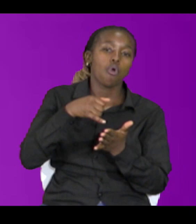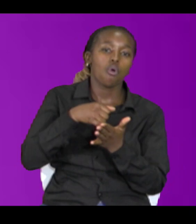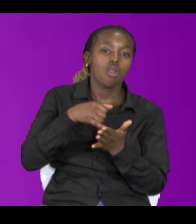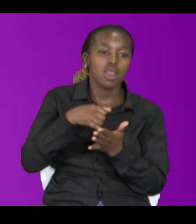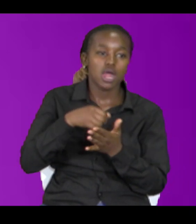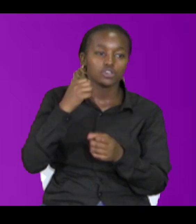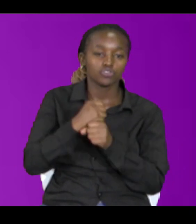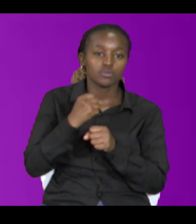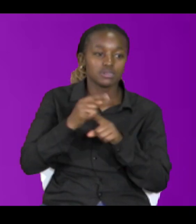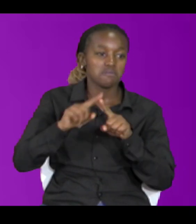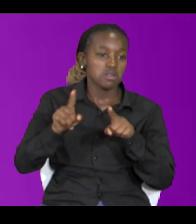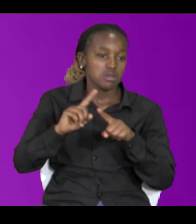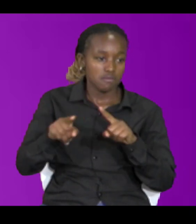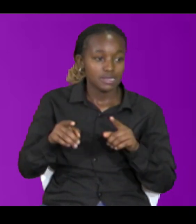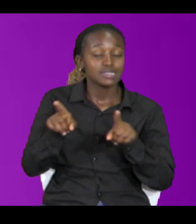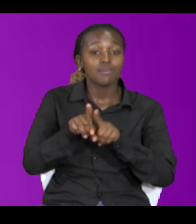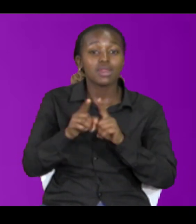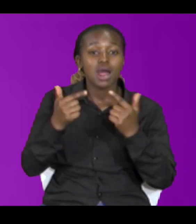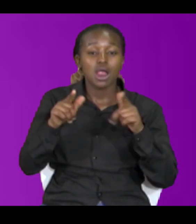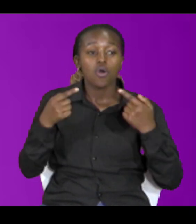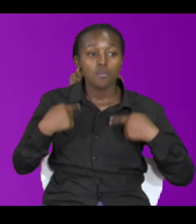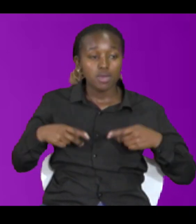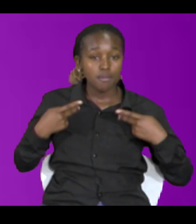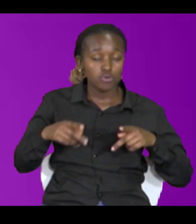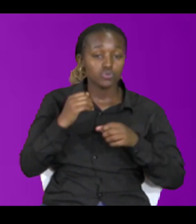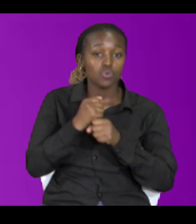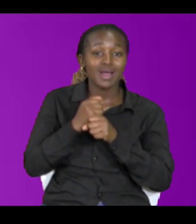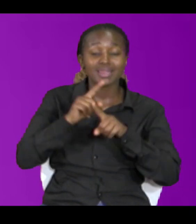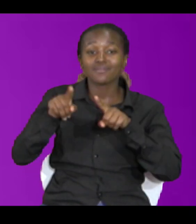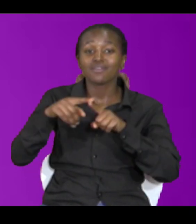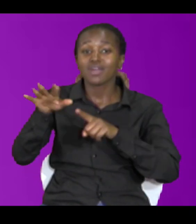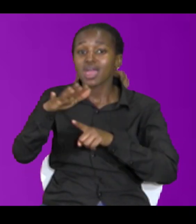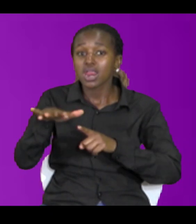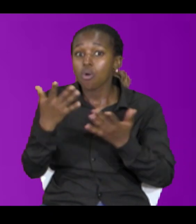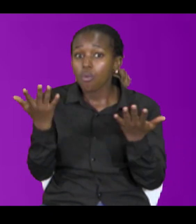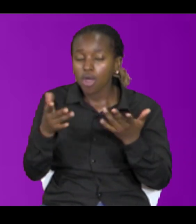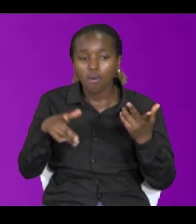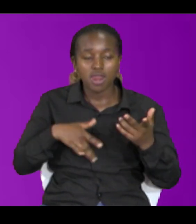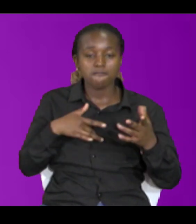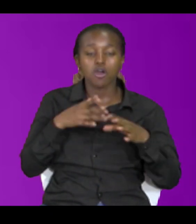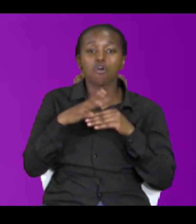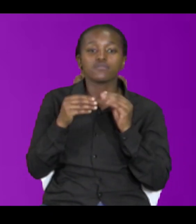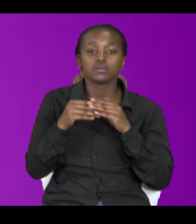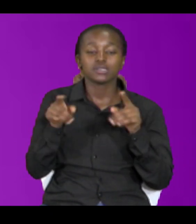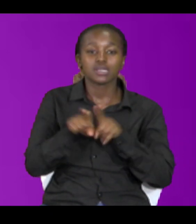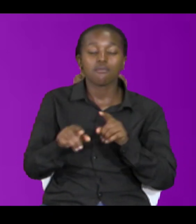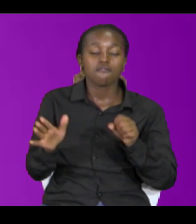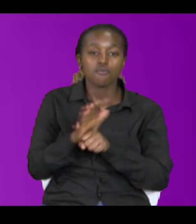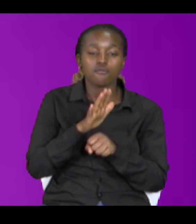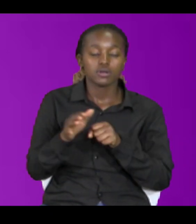to work from environments where they feel more comfortable and supported.